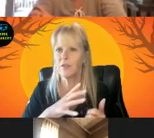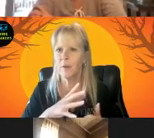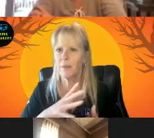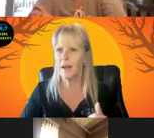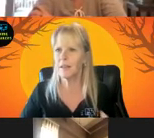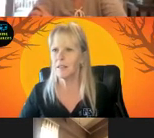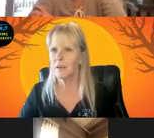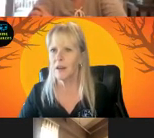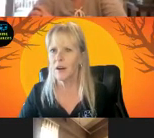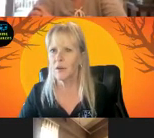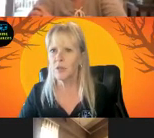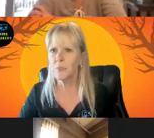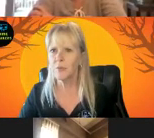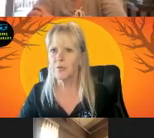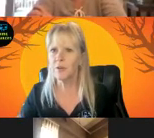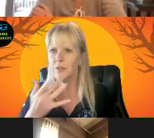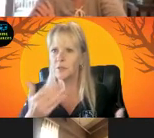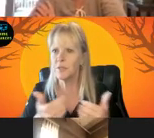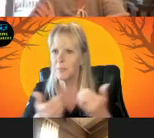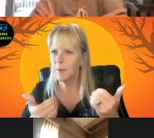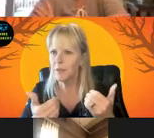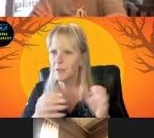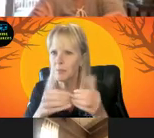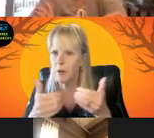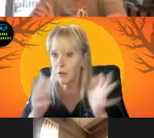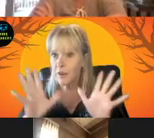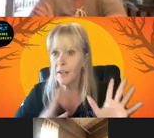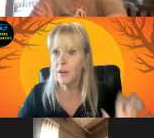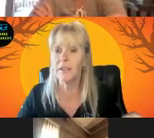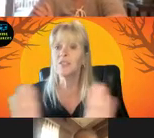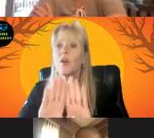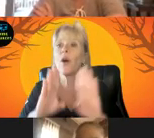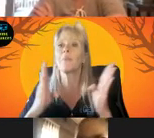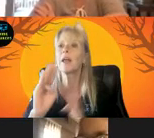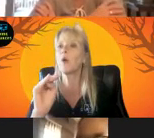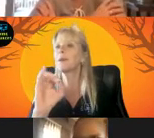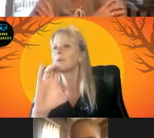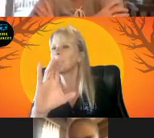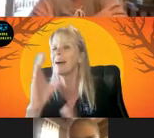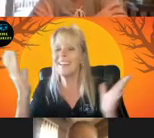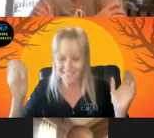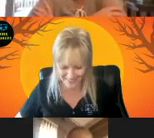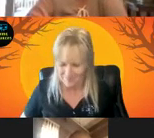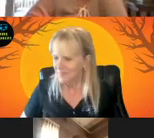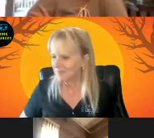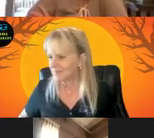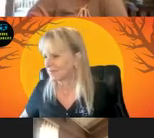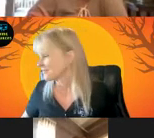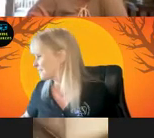together. Are you fine with that? Or would you prefer to separate into small? You're fine? Okay, so everybody open up your